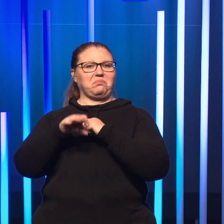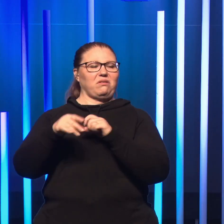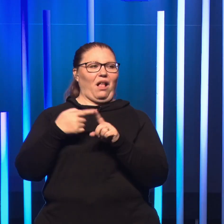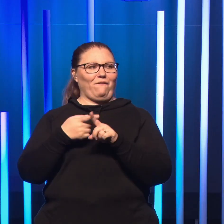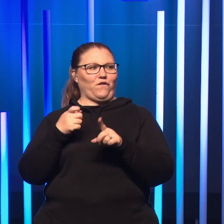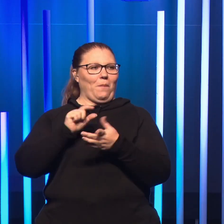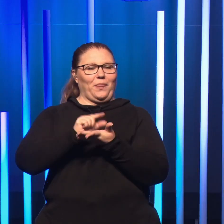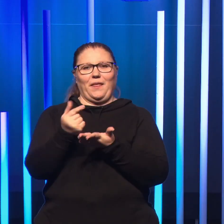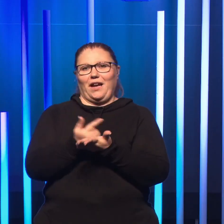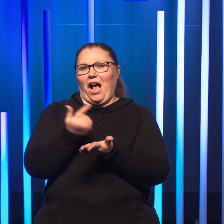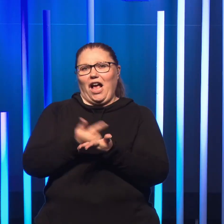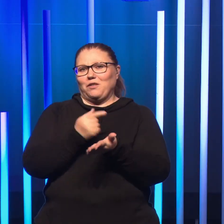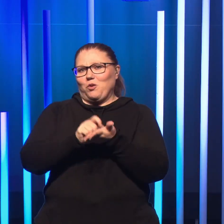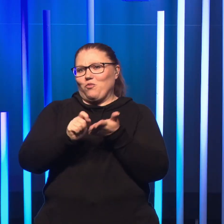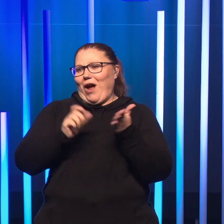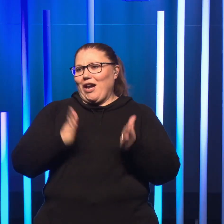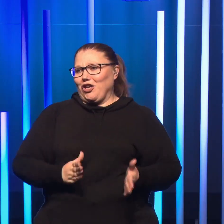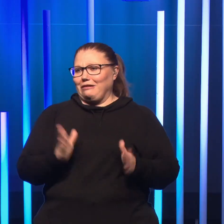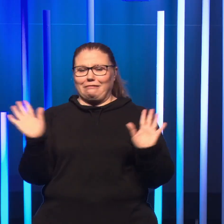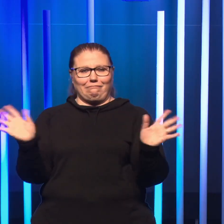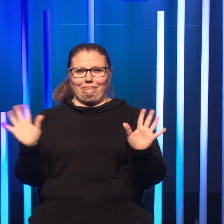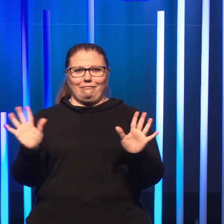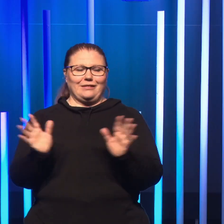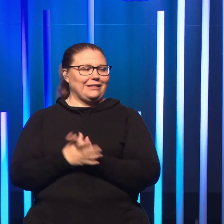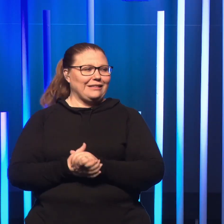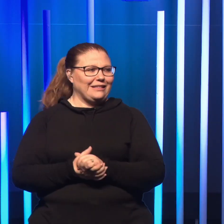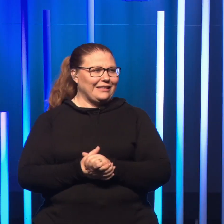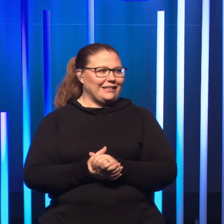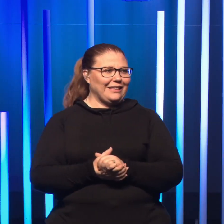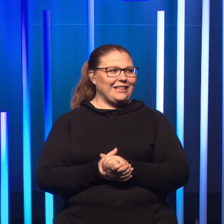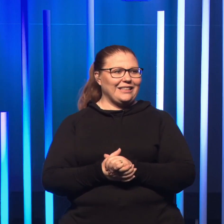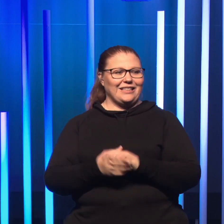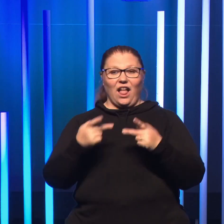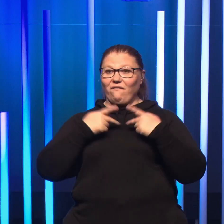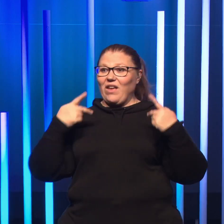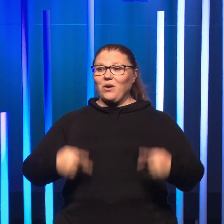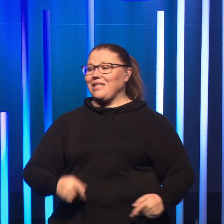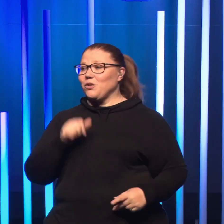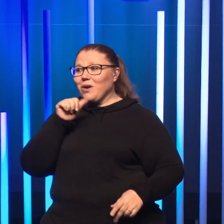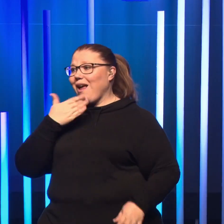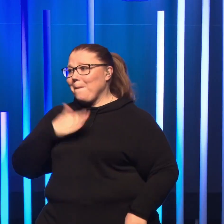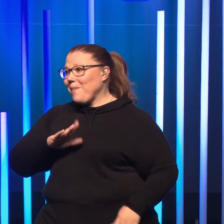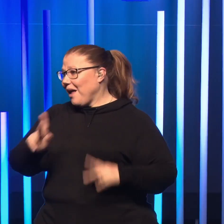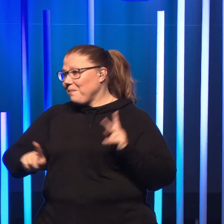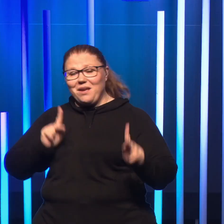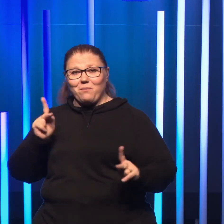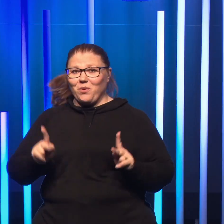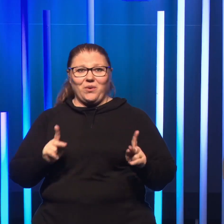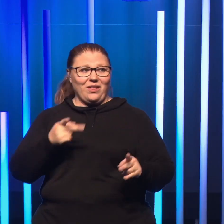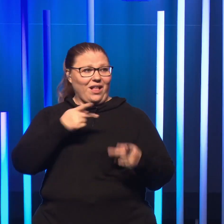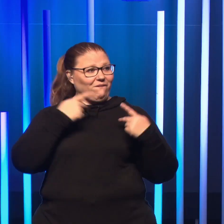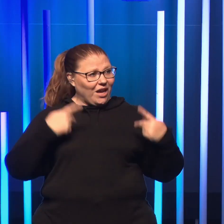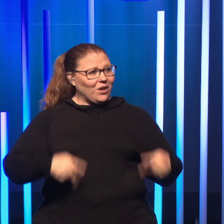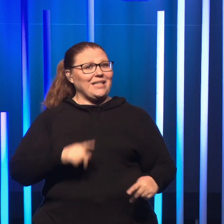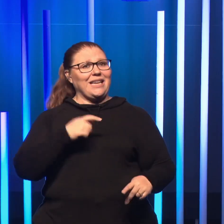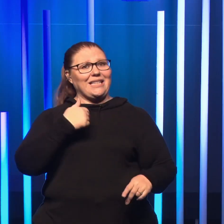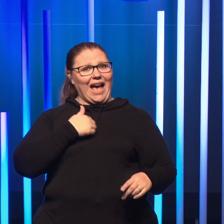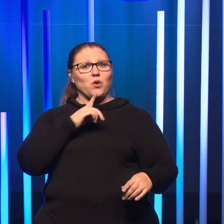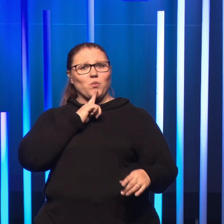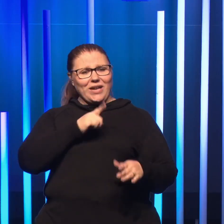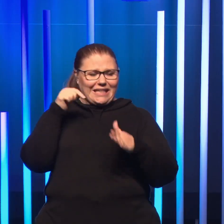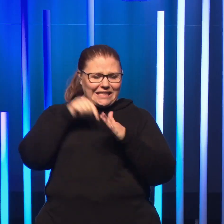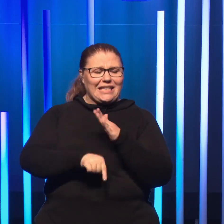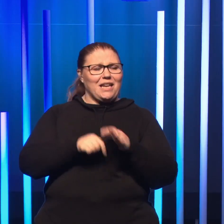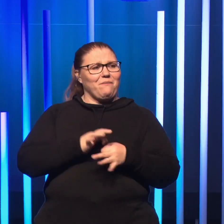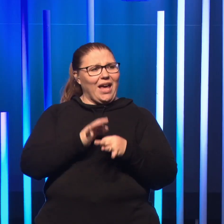okay? That's the PR campaign of the gospel writers. Pharisees were not bad people. Pharisees had a deep faith.